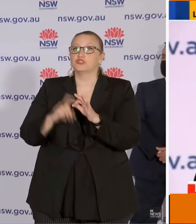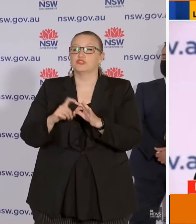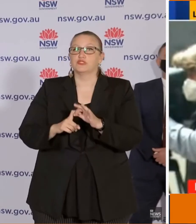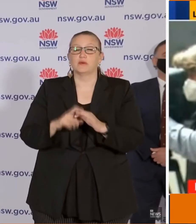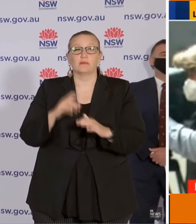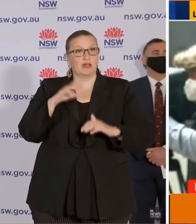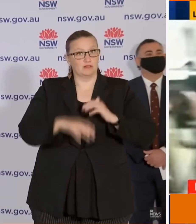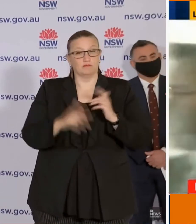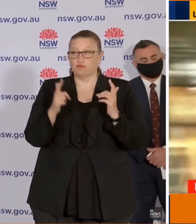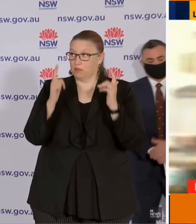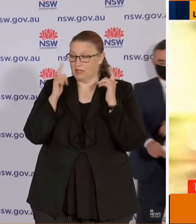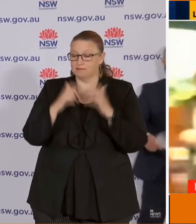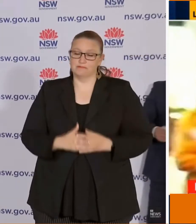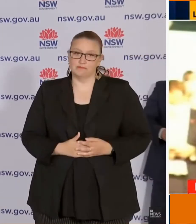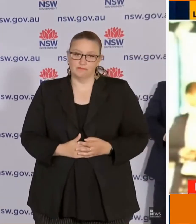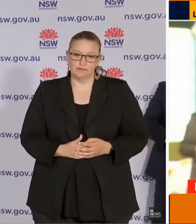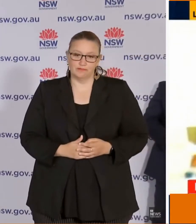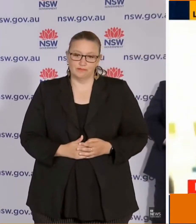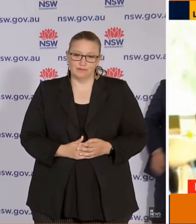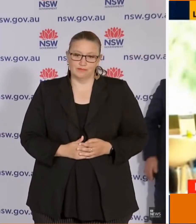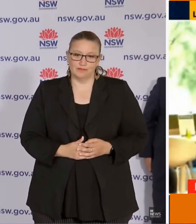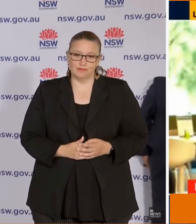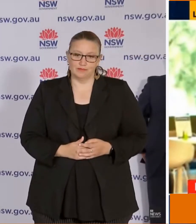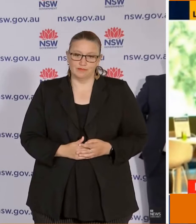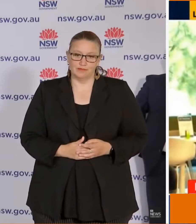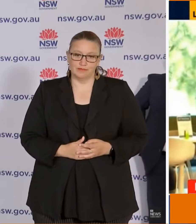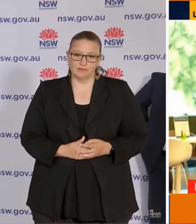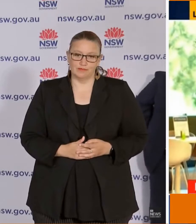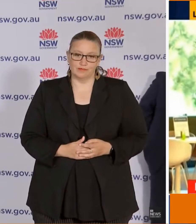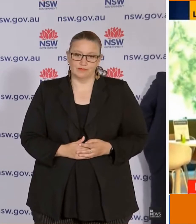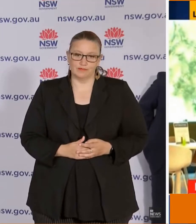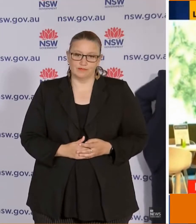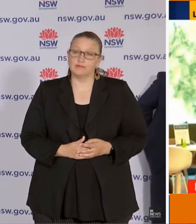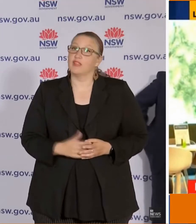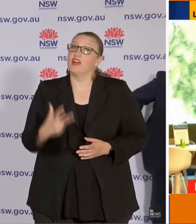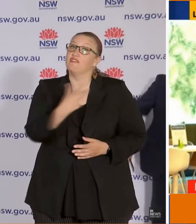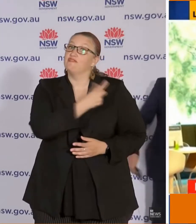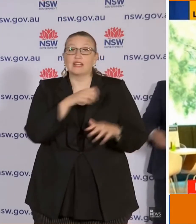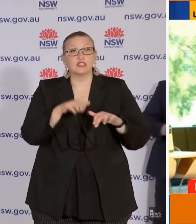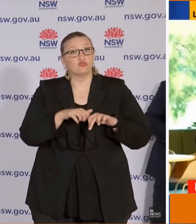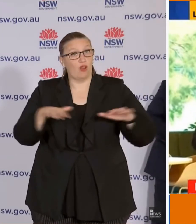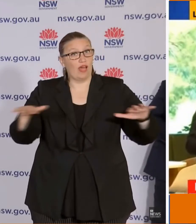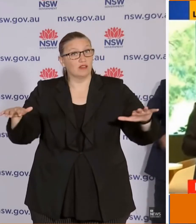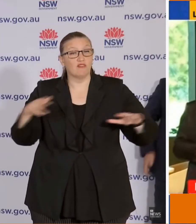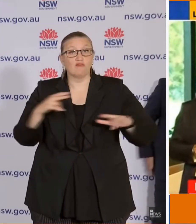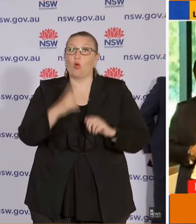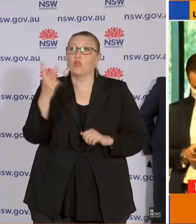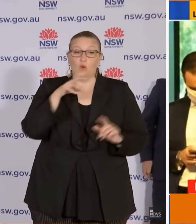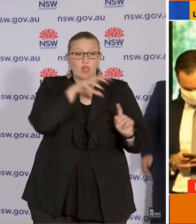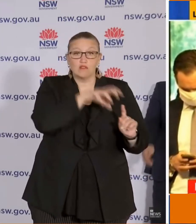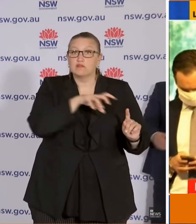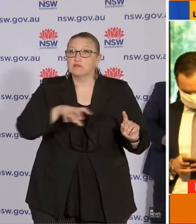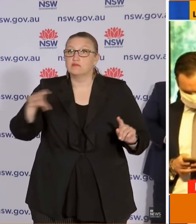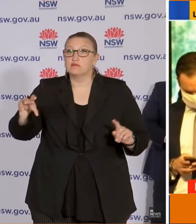In regards to the vaccine rollout in the high-risk LGAs, some residents have been told to wait 8 weeks between